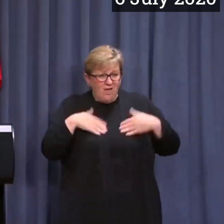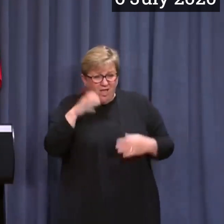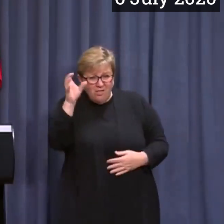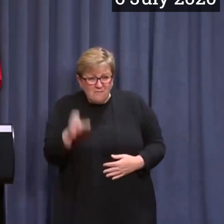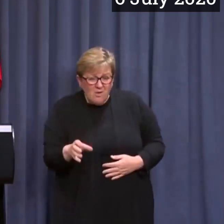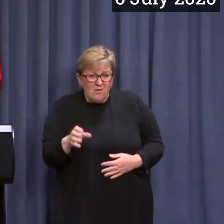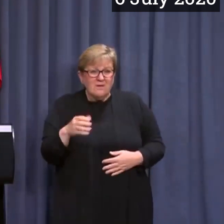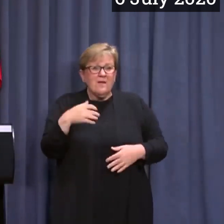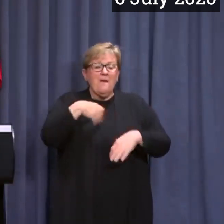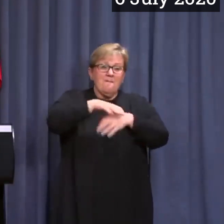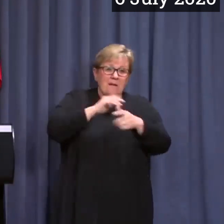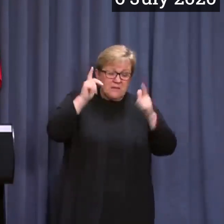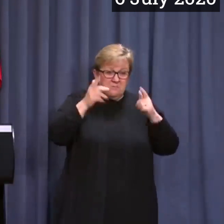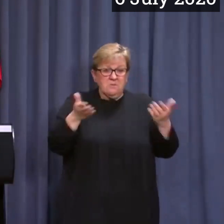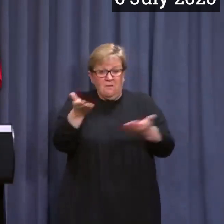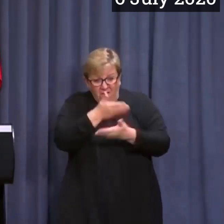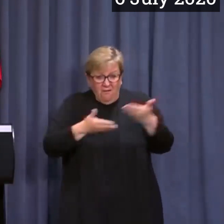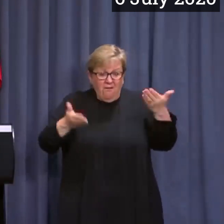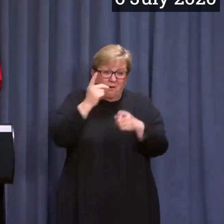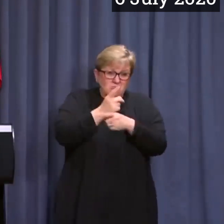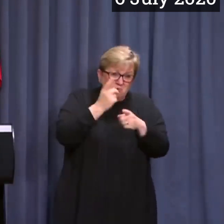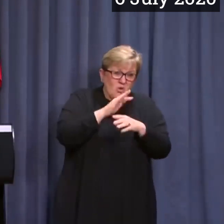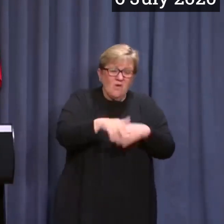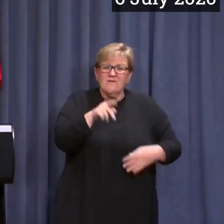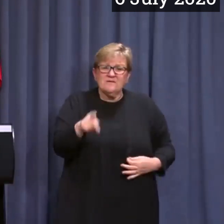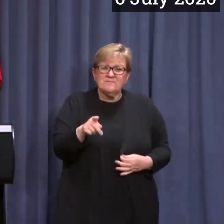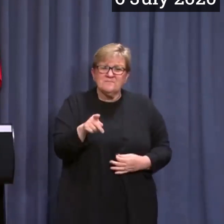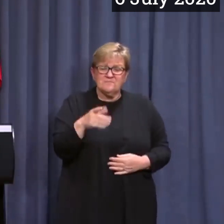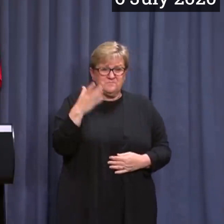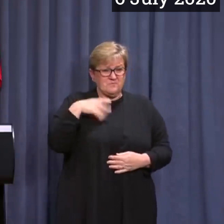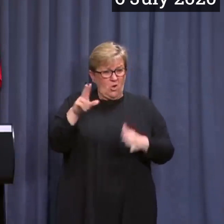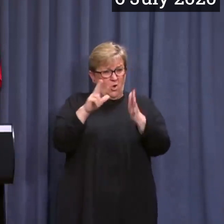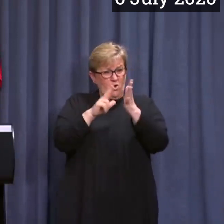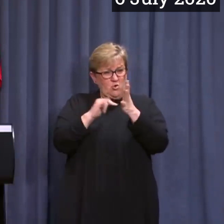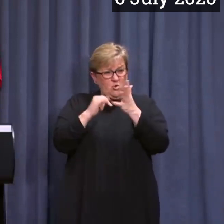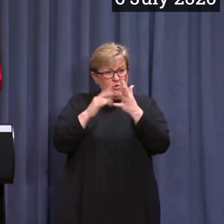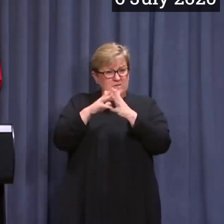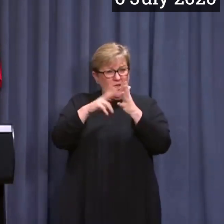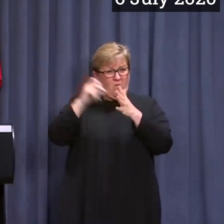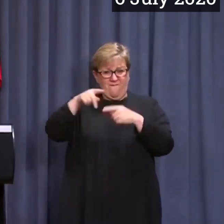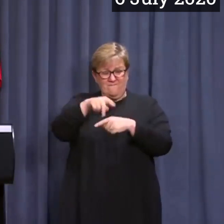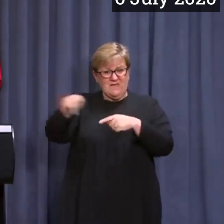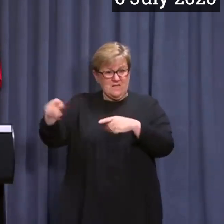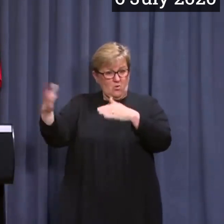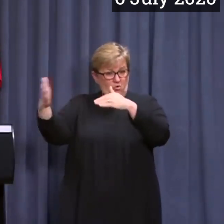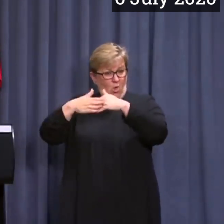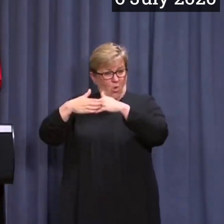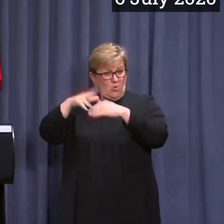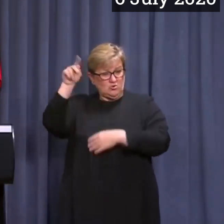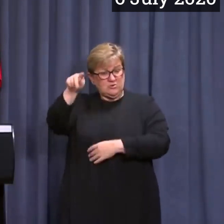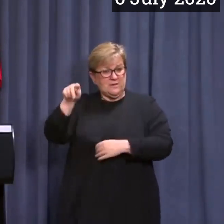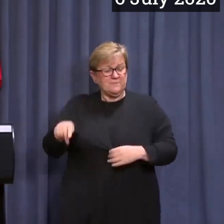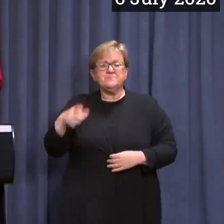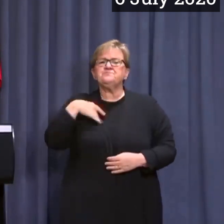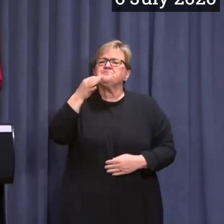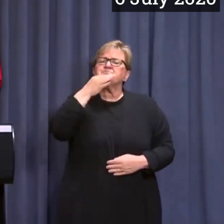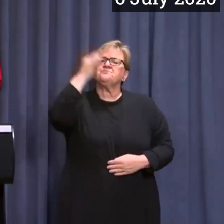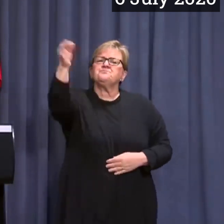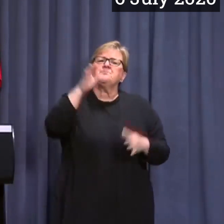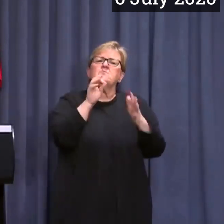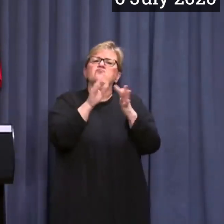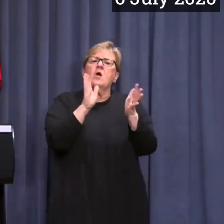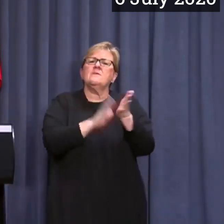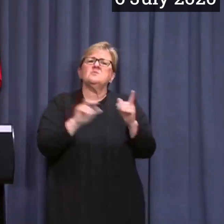Officer, and our Police Commissioner. In light of the new New South Wales-Victoria border closure today, I've asked the Prime